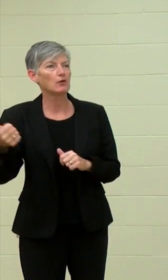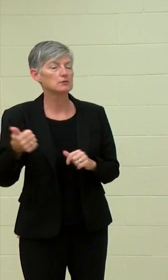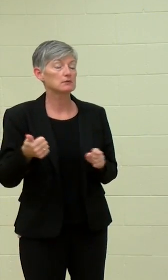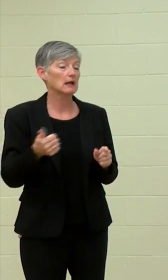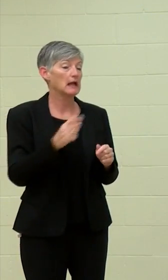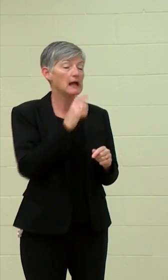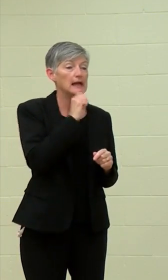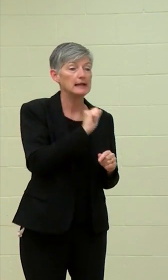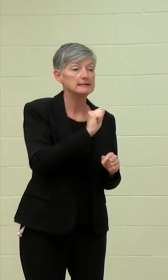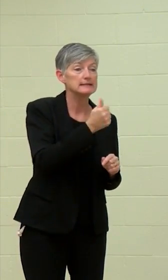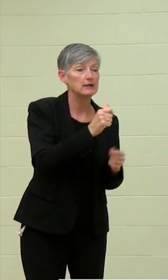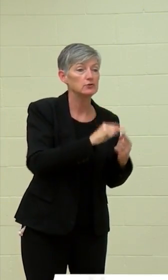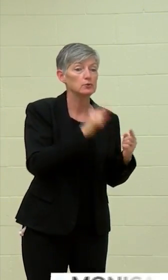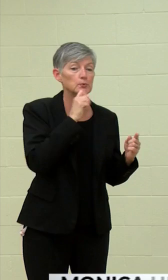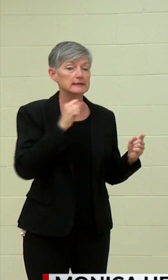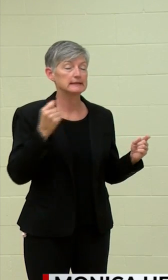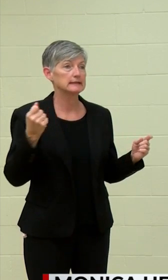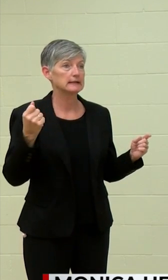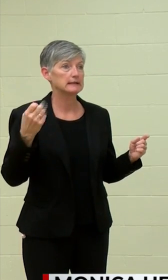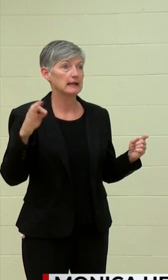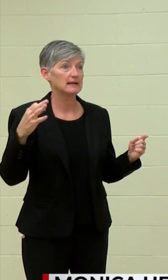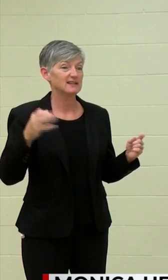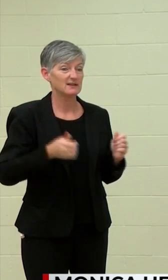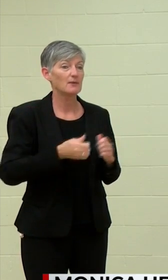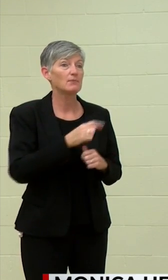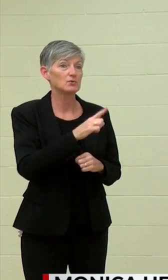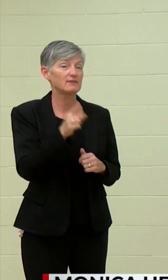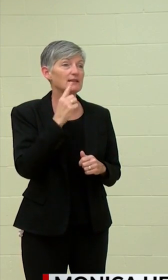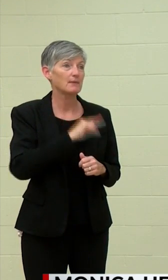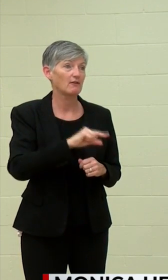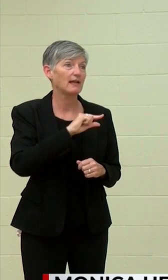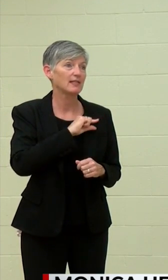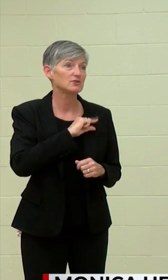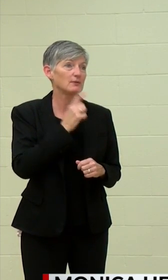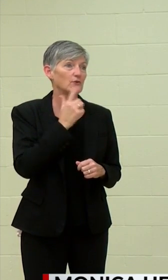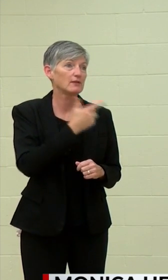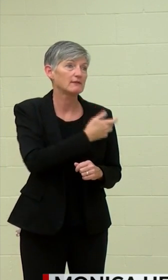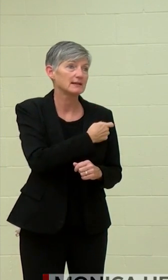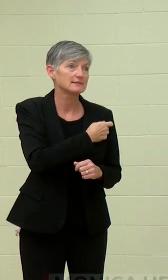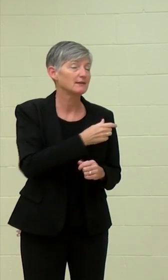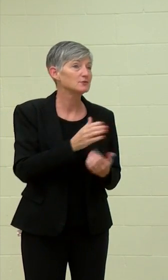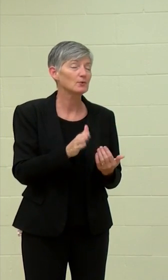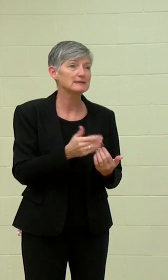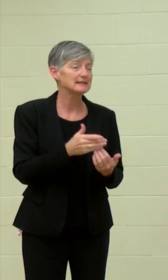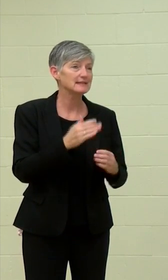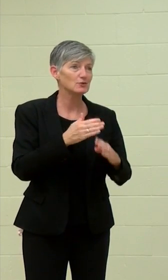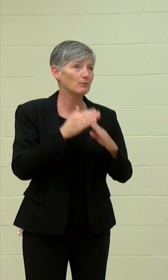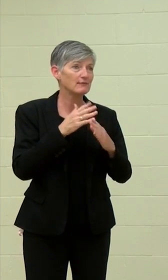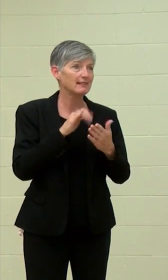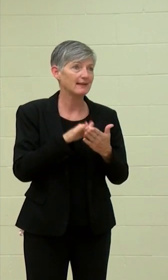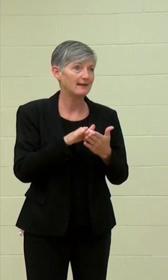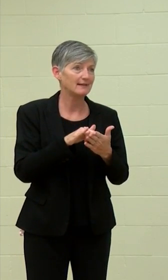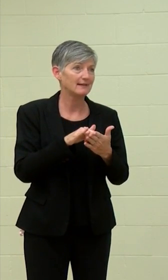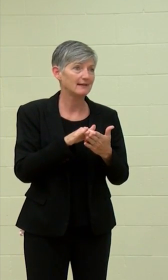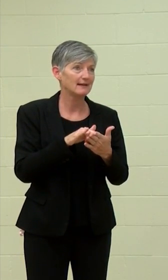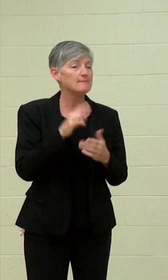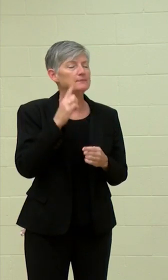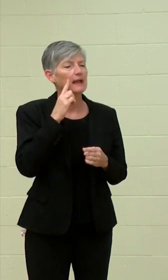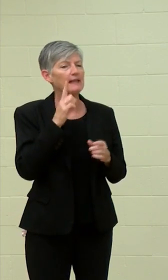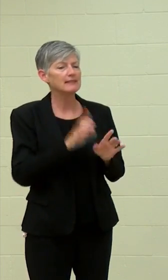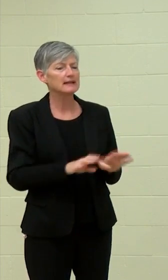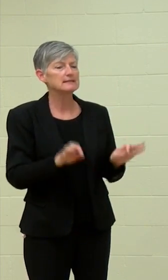except for 2 years in there, are eligible for the vaccine. So it's highly preventable in that age range. Pierce City County's